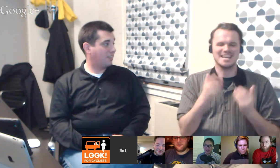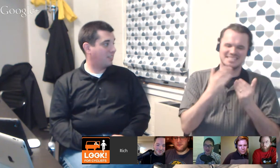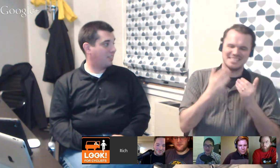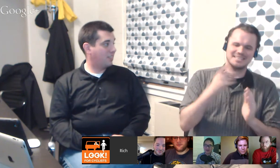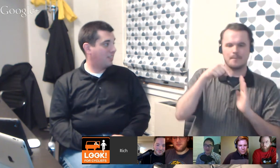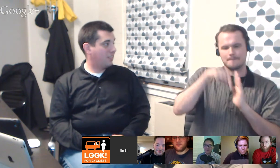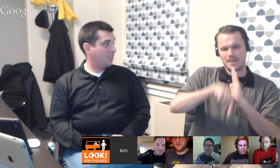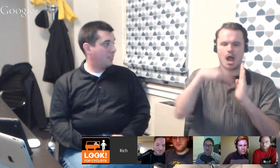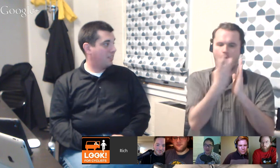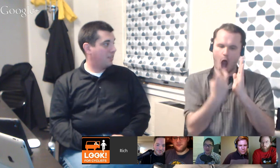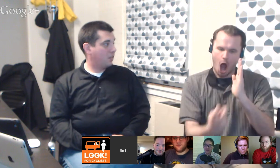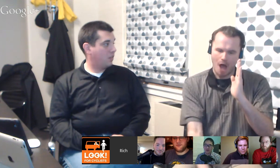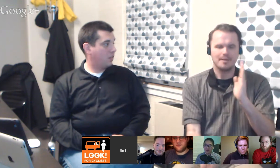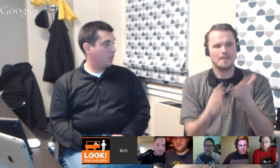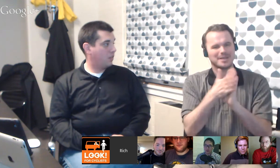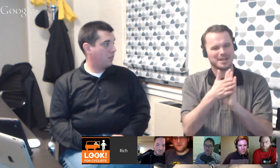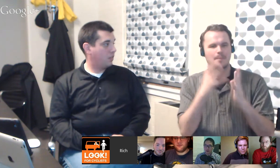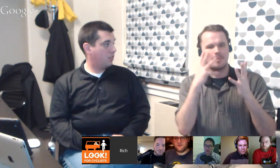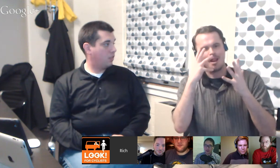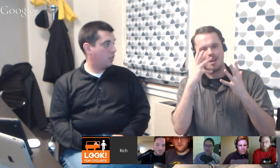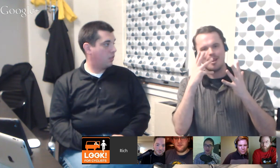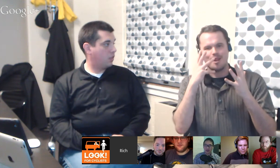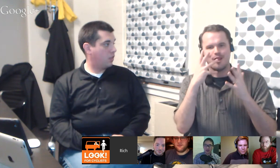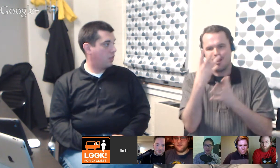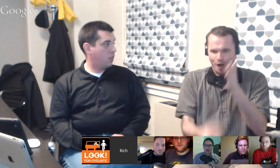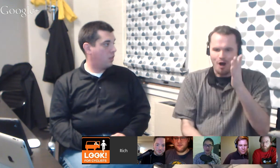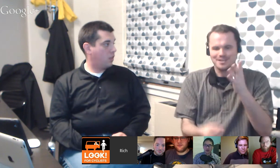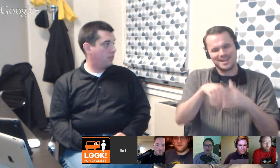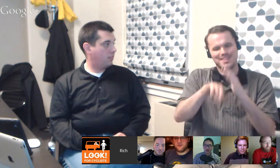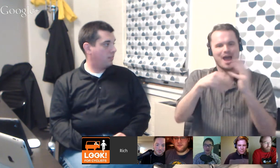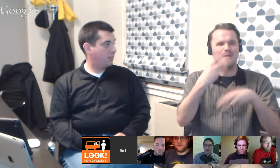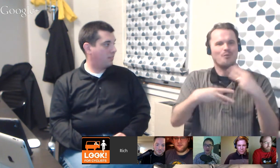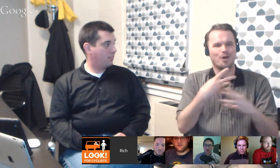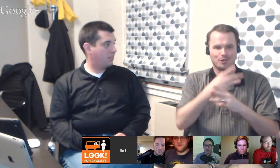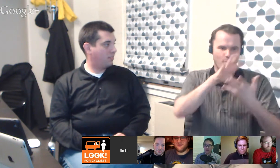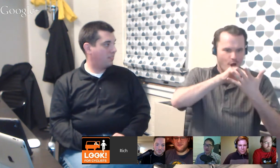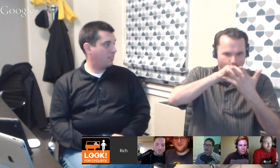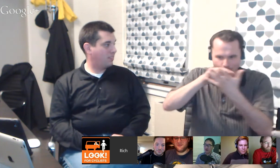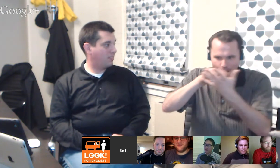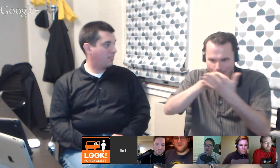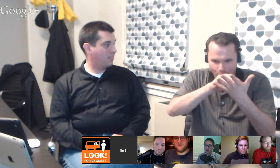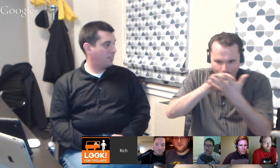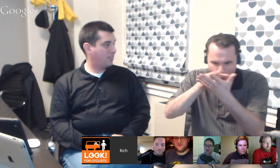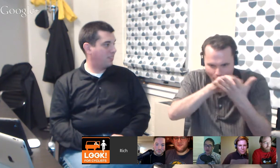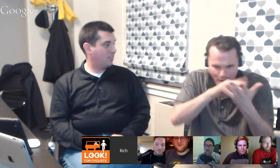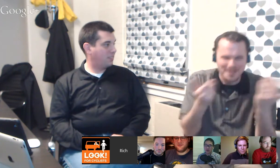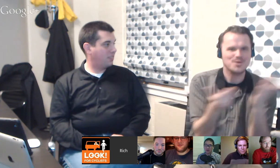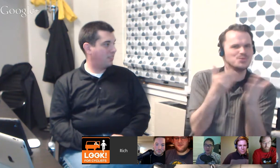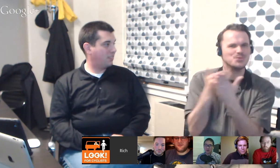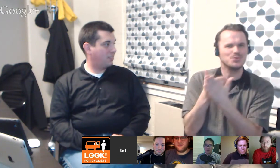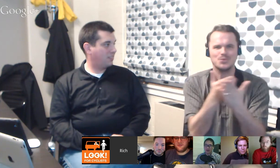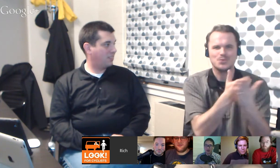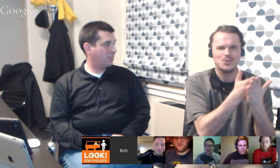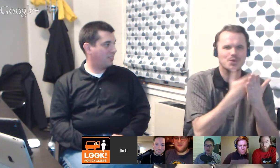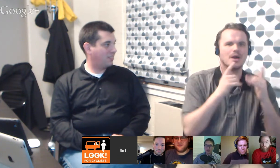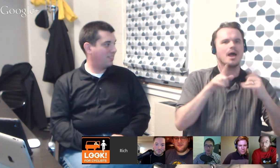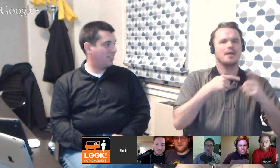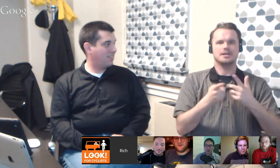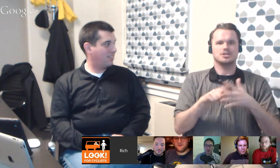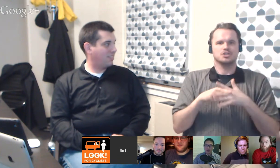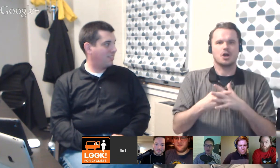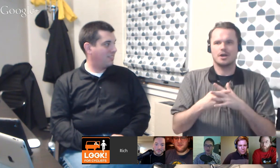lost in the world of web accessibility and learn like a lot of new things, and then start